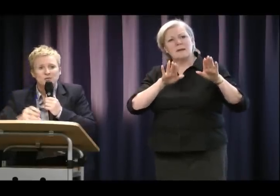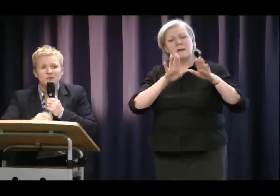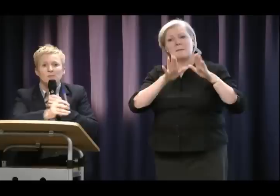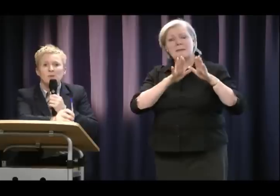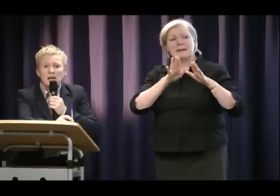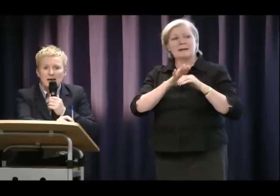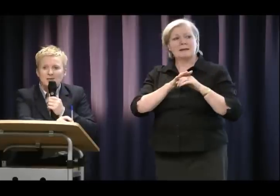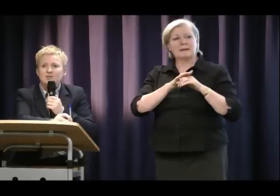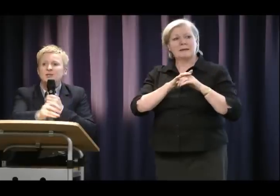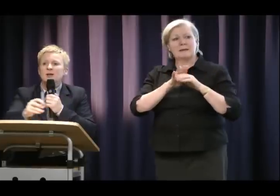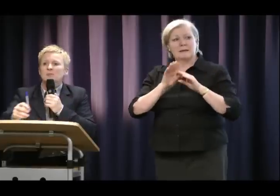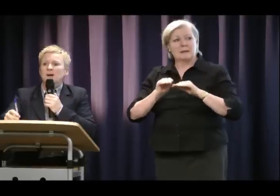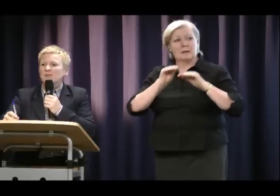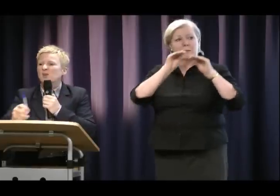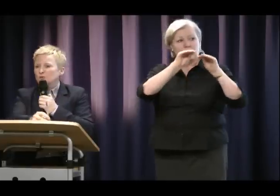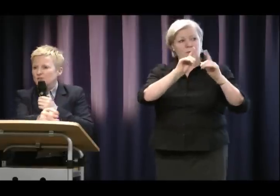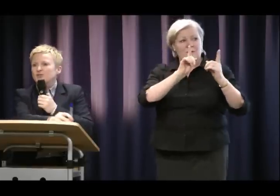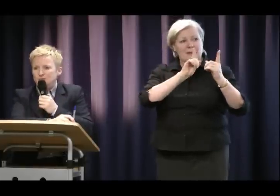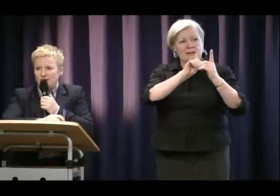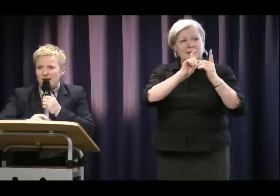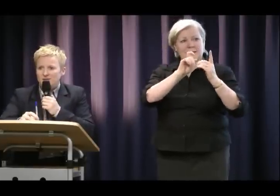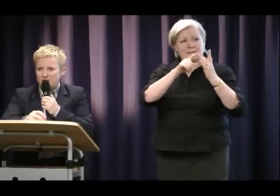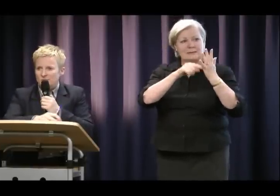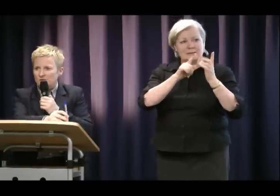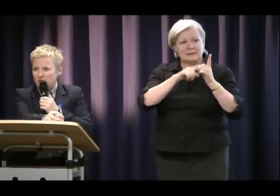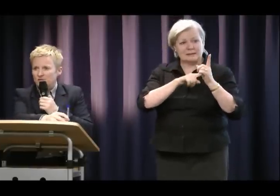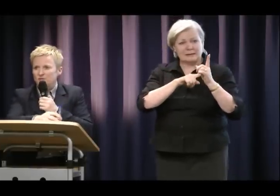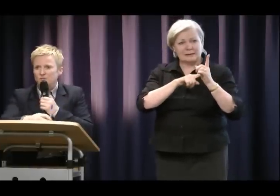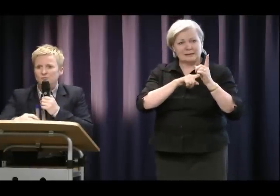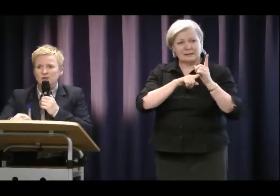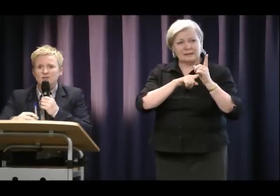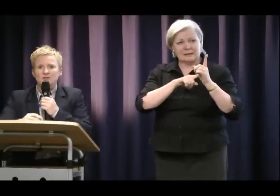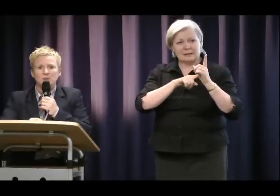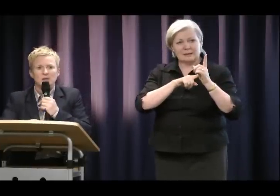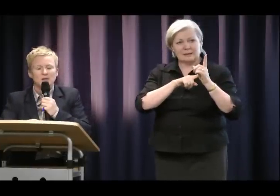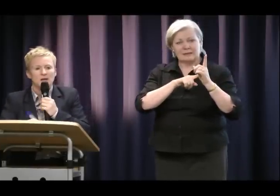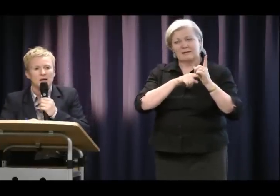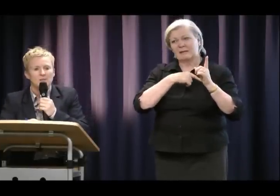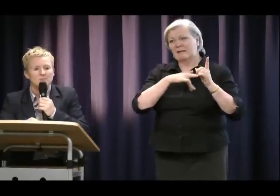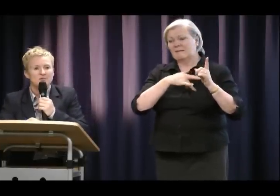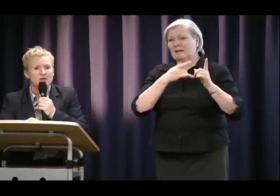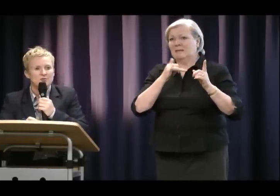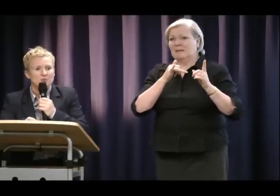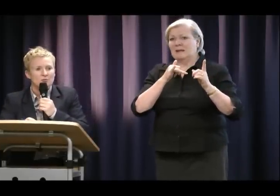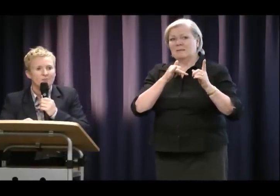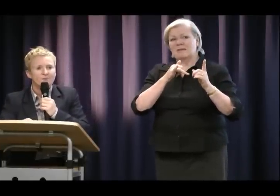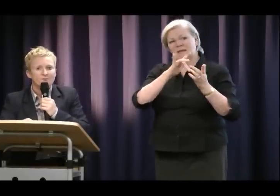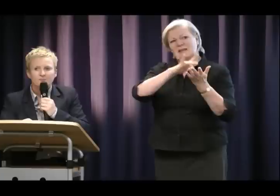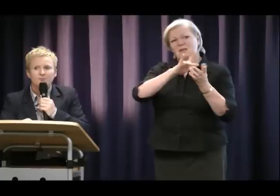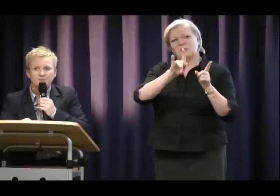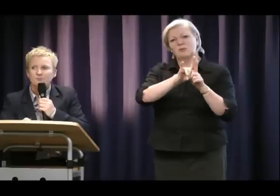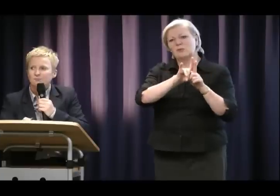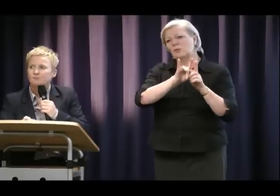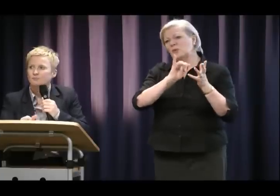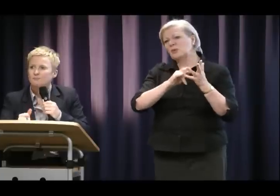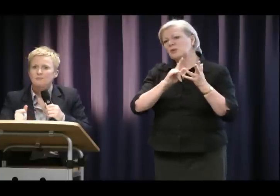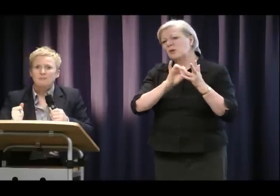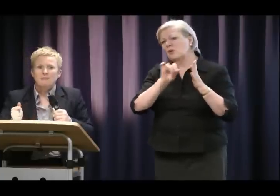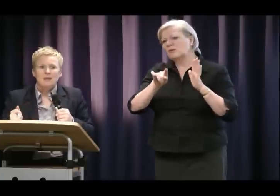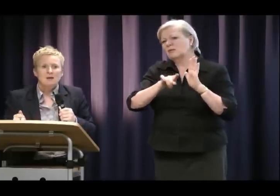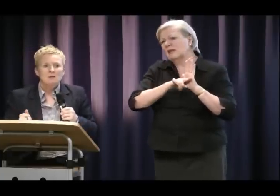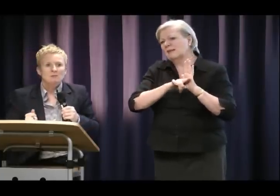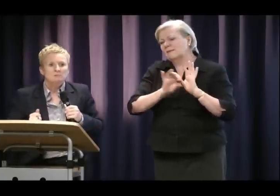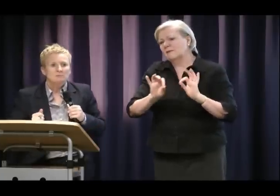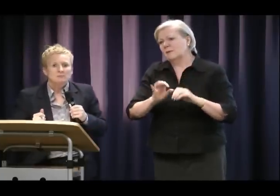going to a different place, but they're not disadvantaged because it's still reasonably central.